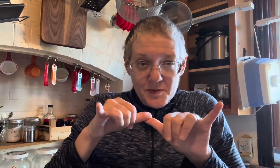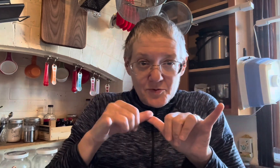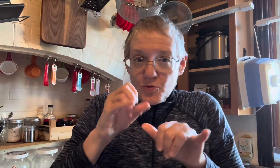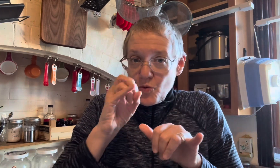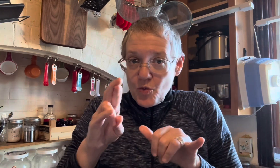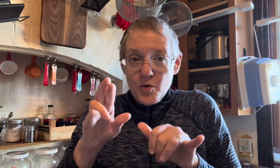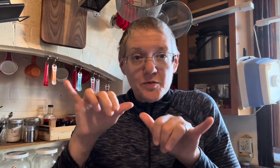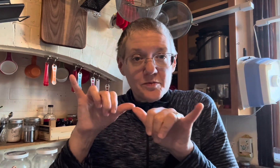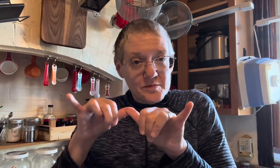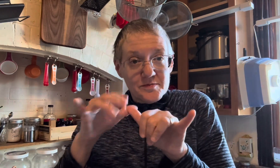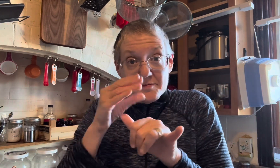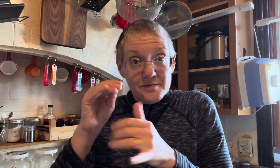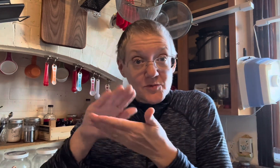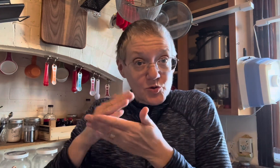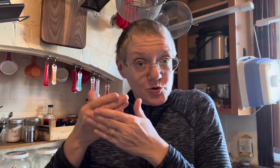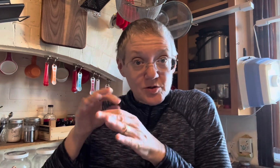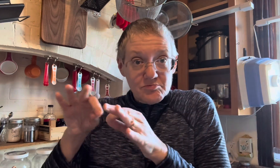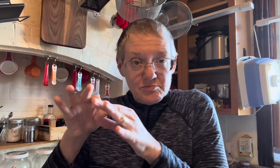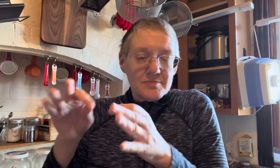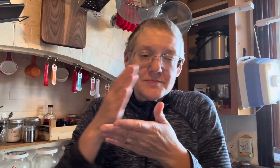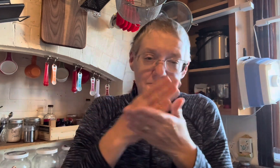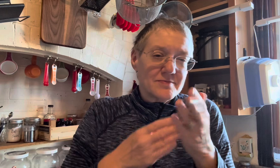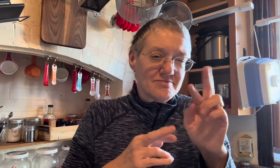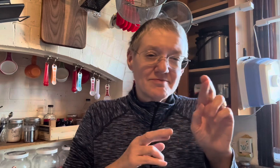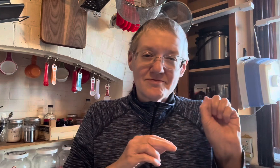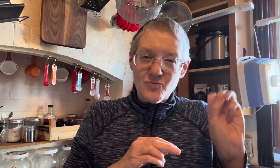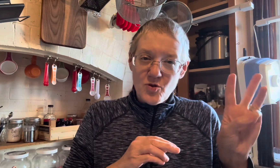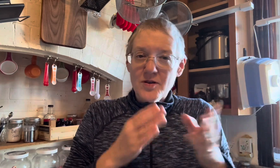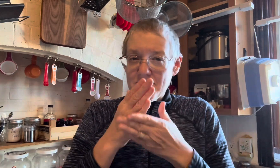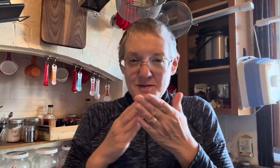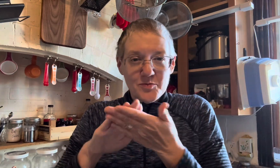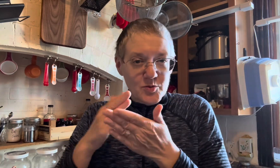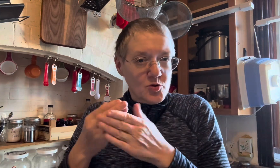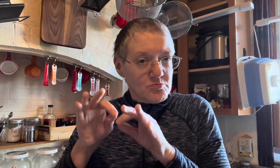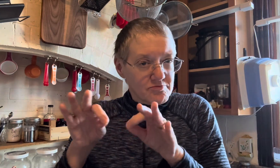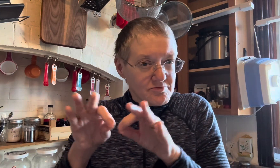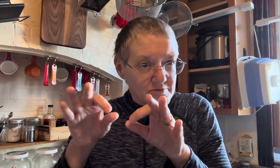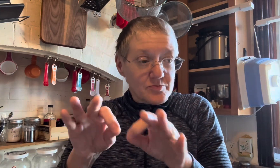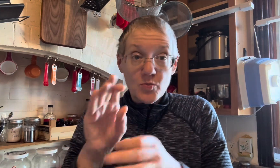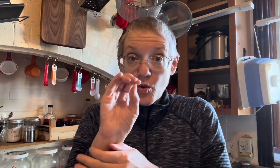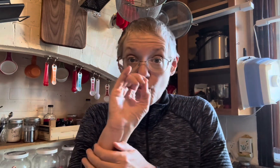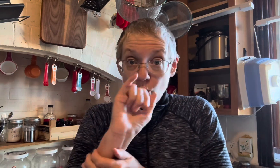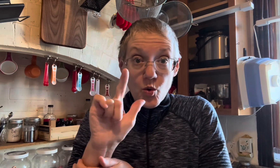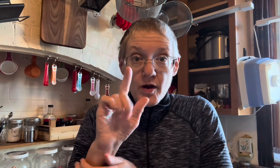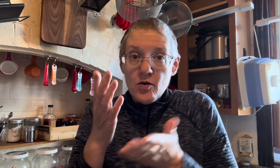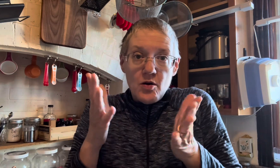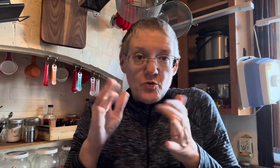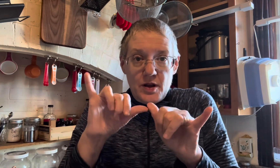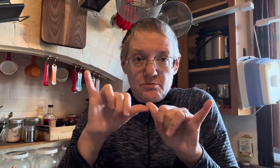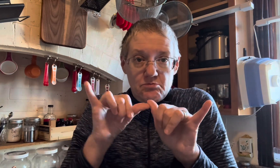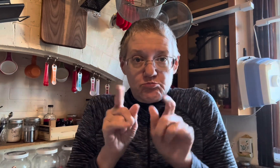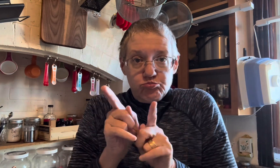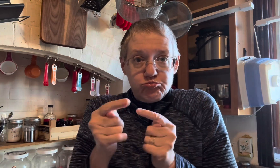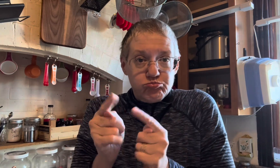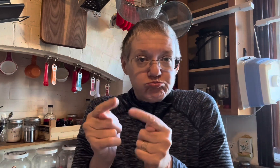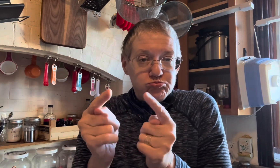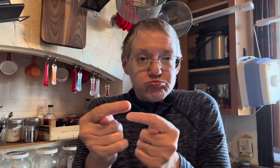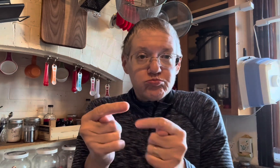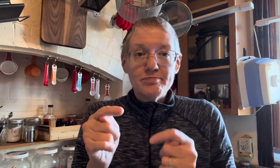The vegetables were already weighed and measured. Sometimes I have them raw, sometimes I have them cooked. The oil was already in